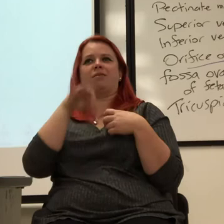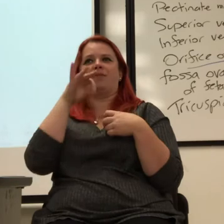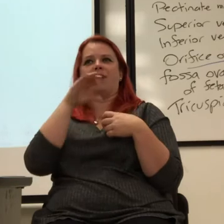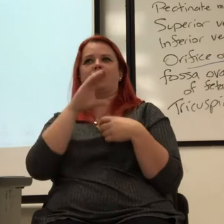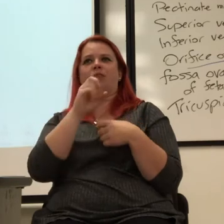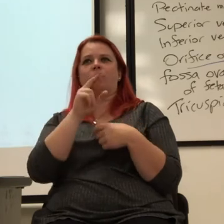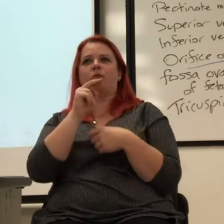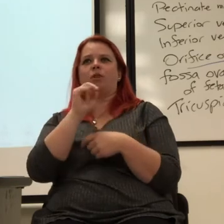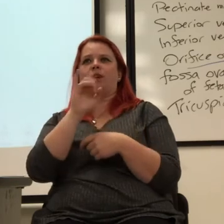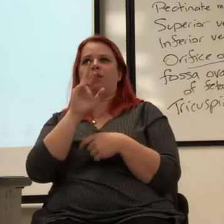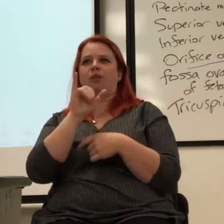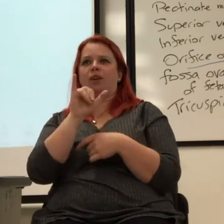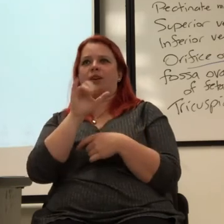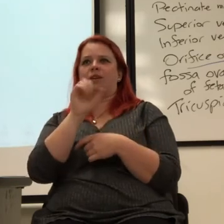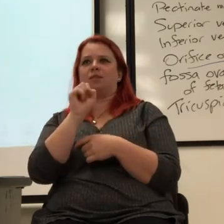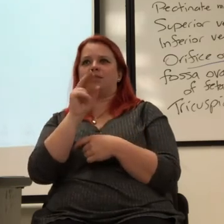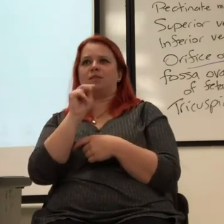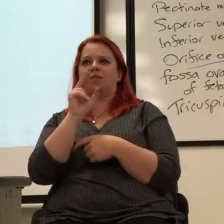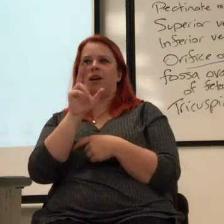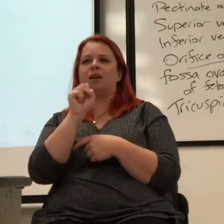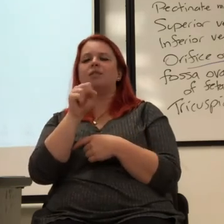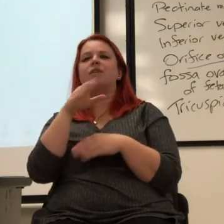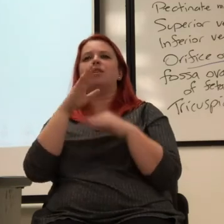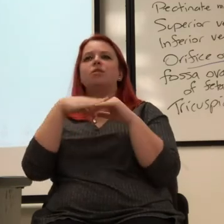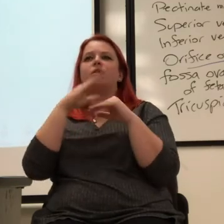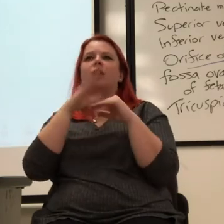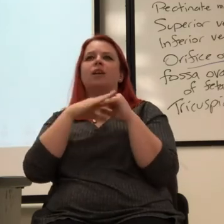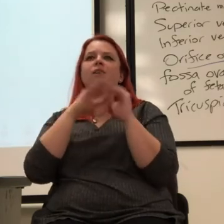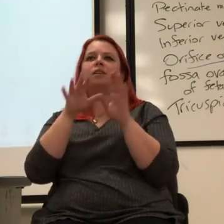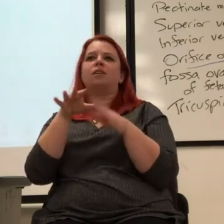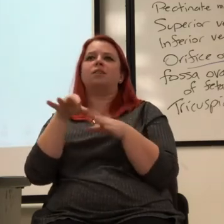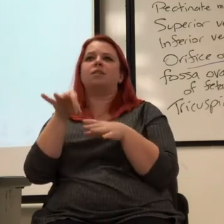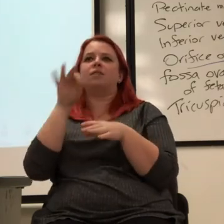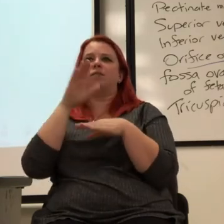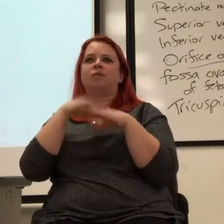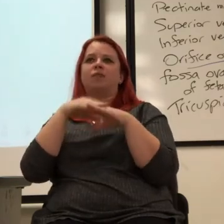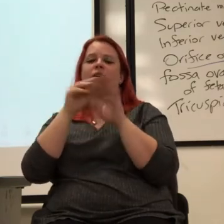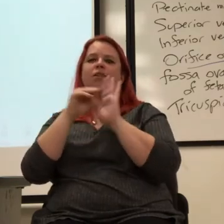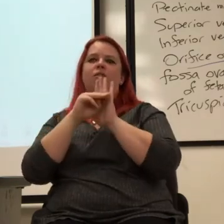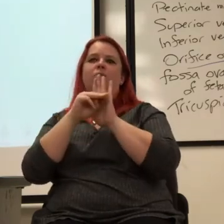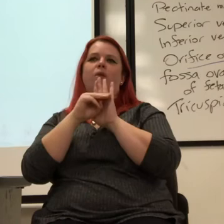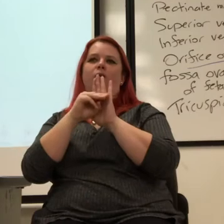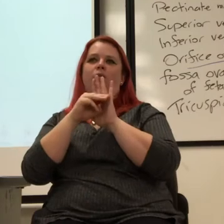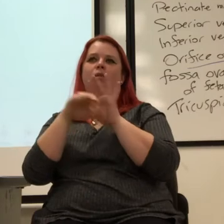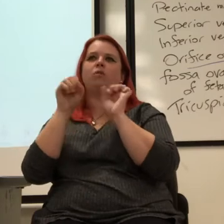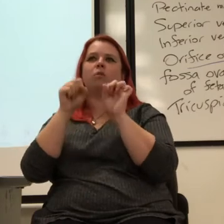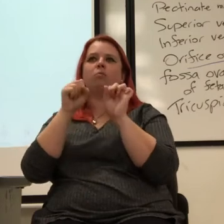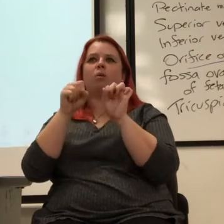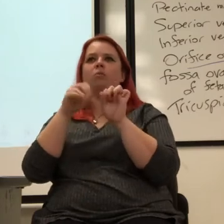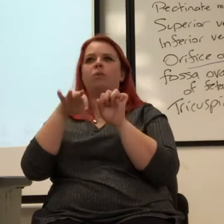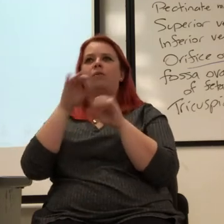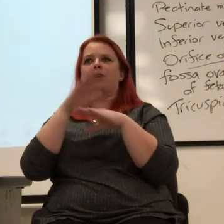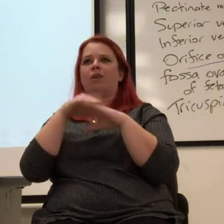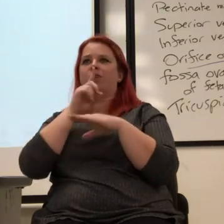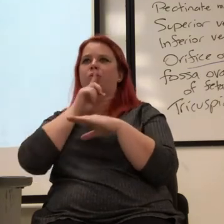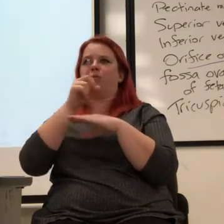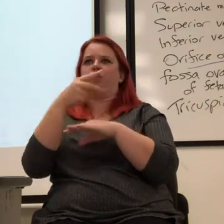that. So at least find it on the model, and you stand a good chance of finding it on the real sheep